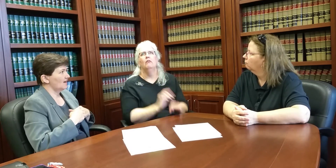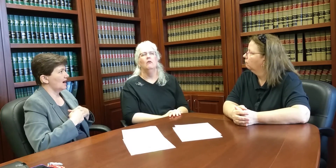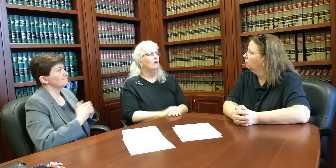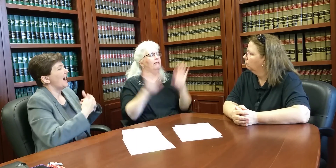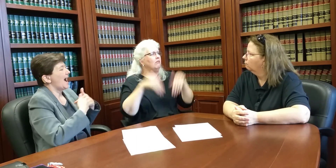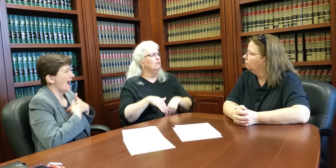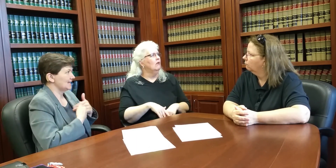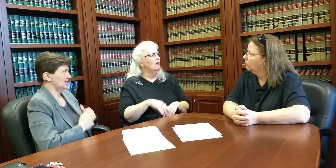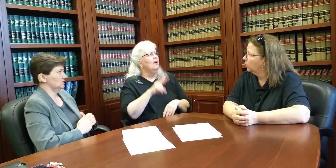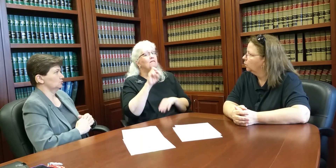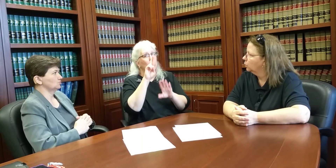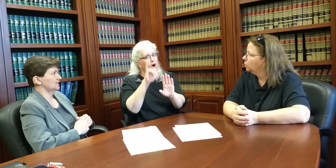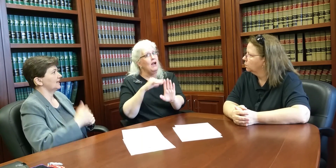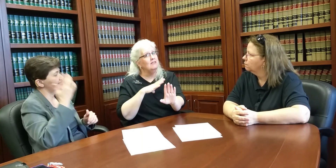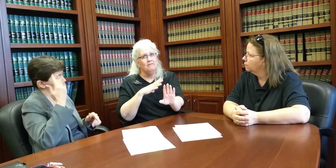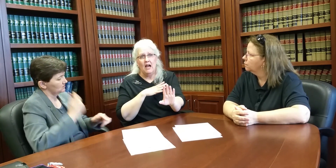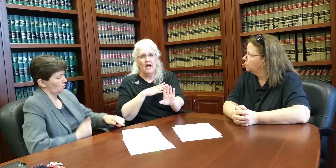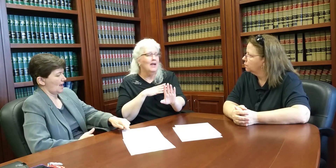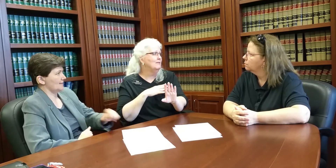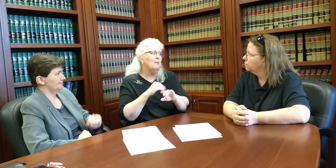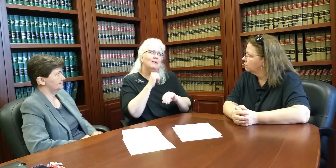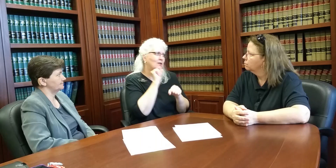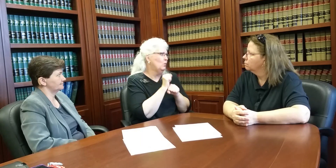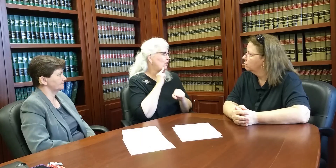fine, but I can't use it, and this is why.